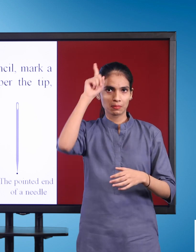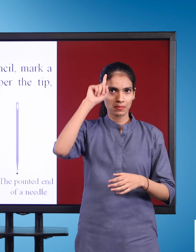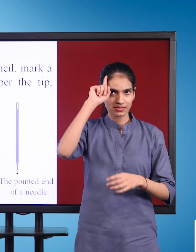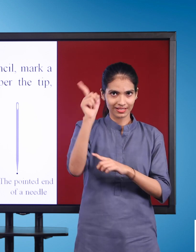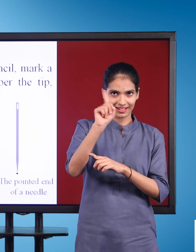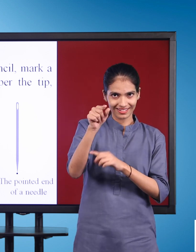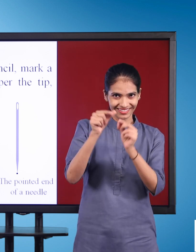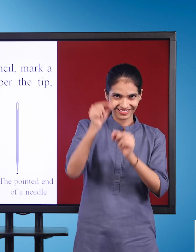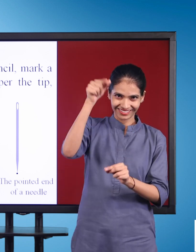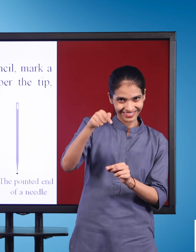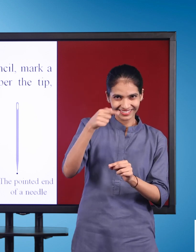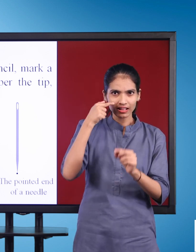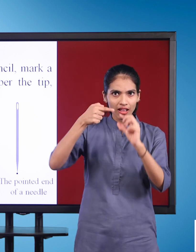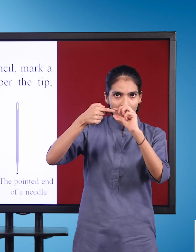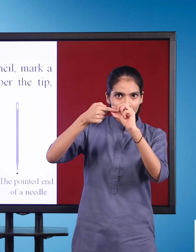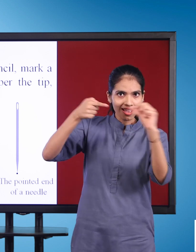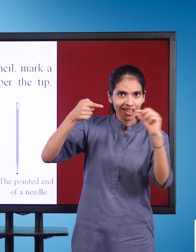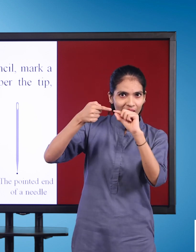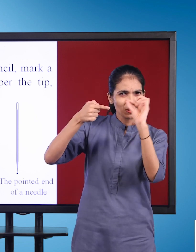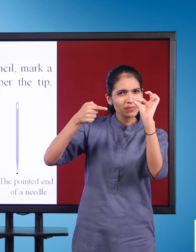the tip, thinner will be the dot.